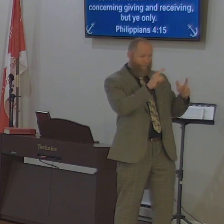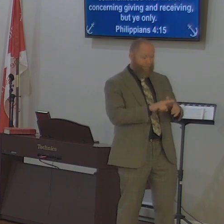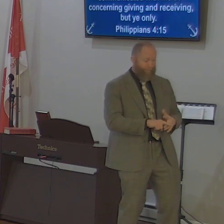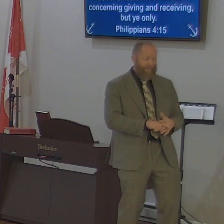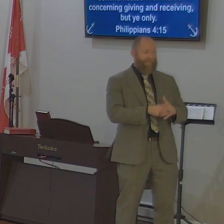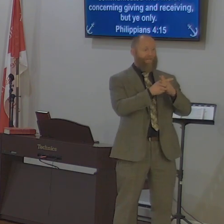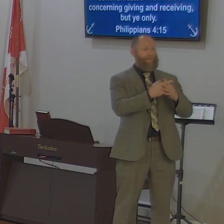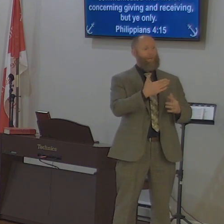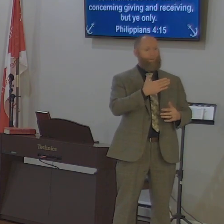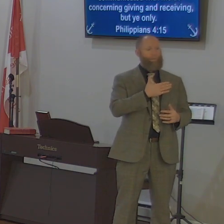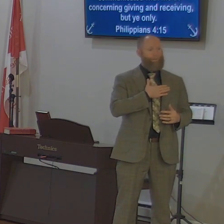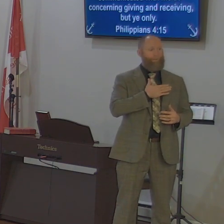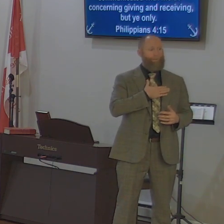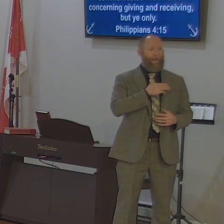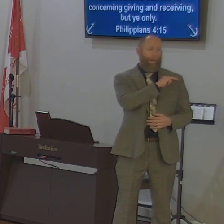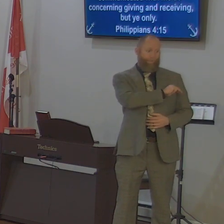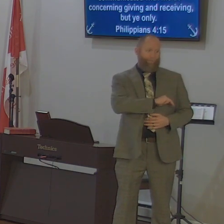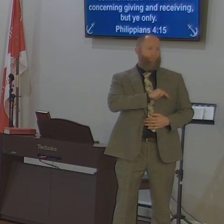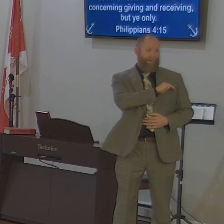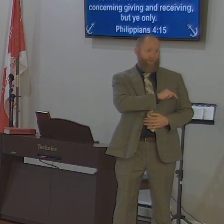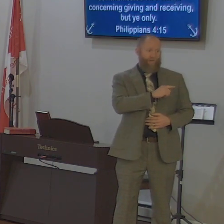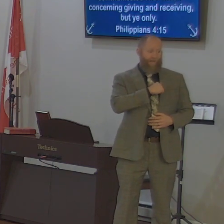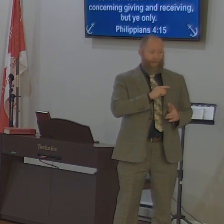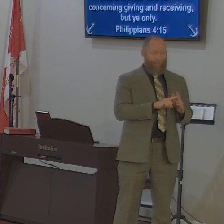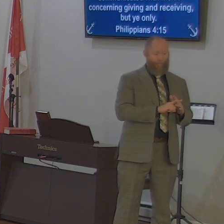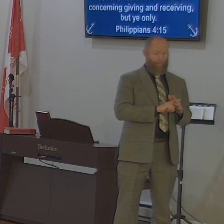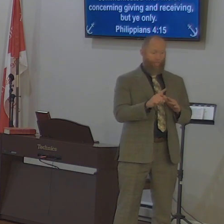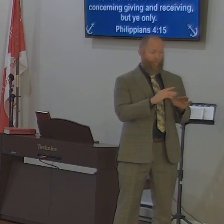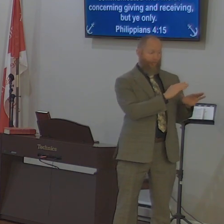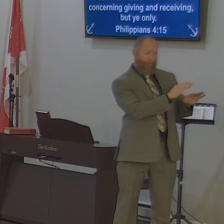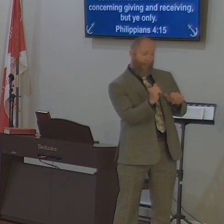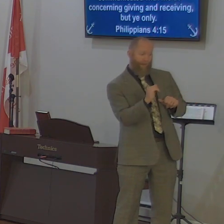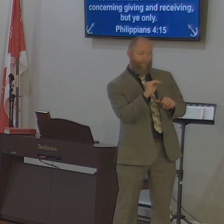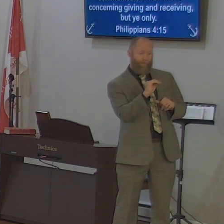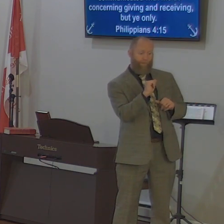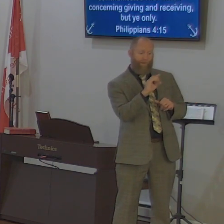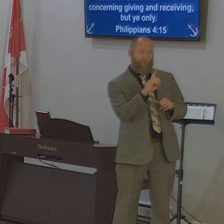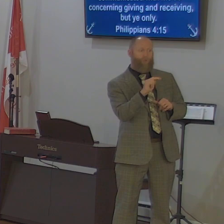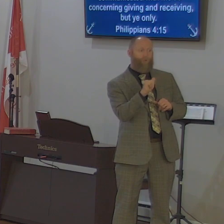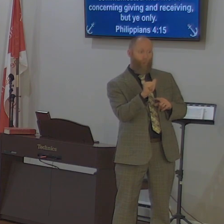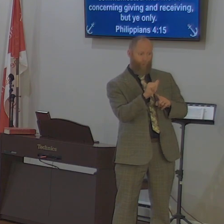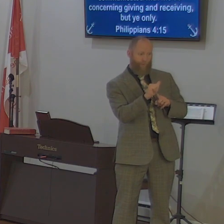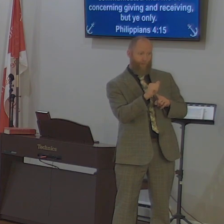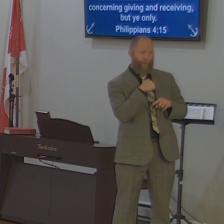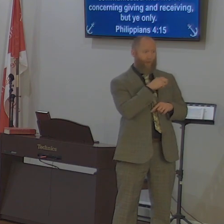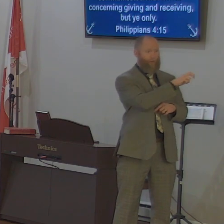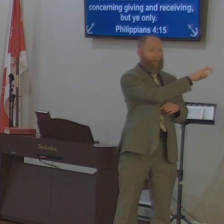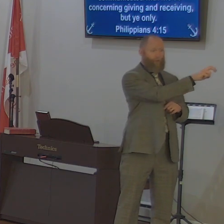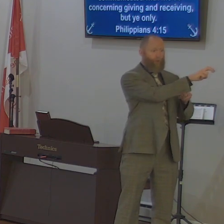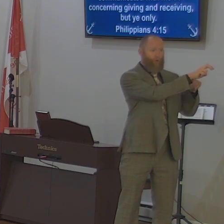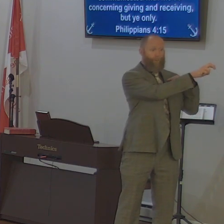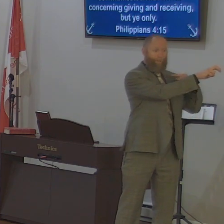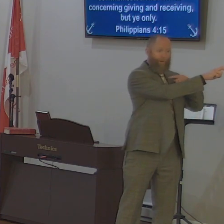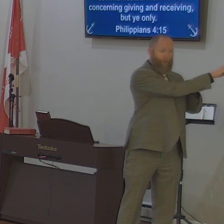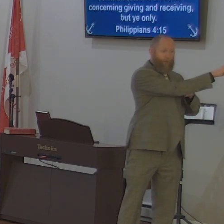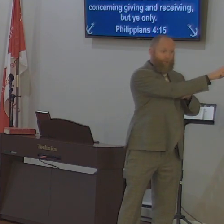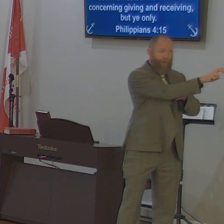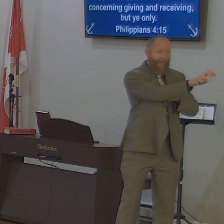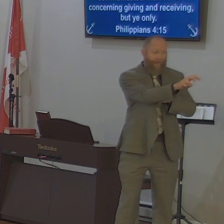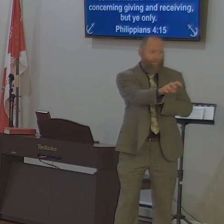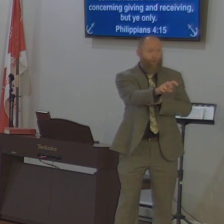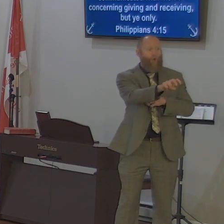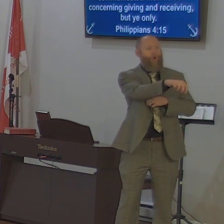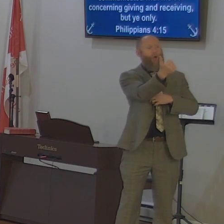gospel, that when I departed from Macedonia, no church communicated with me as concerning giving and receiving, but ye